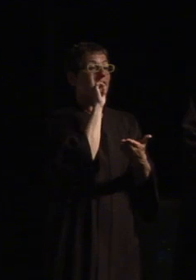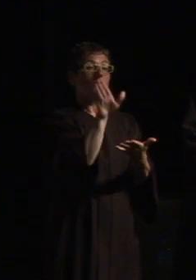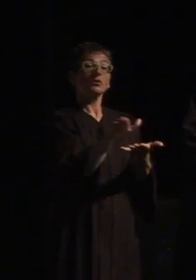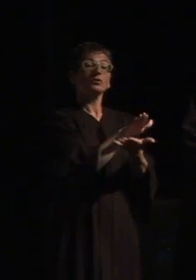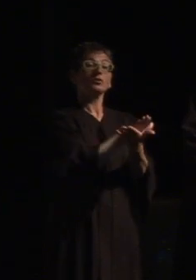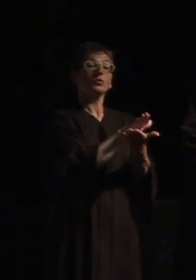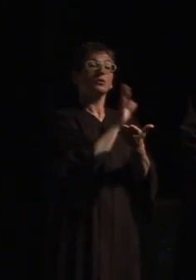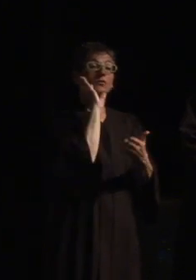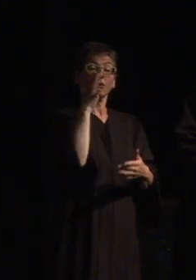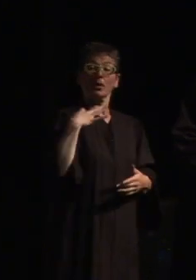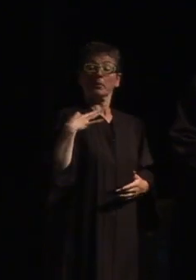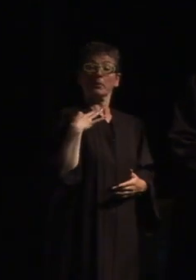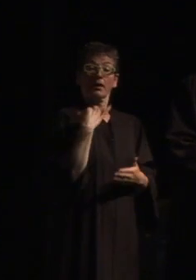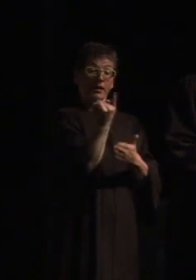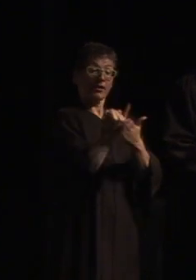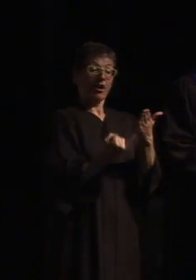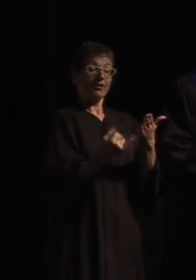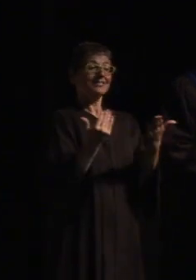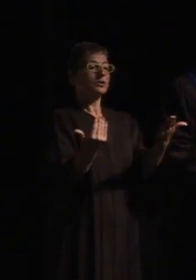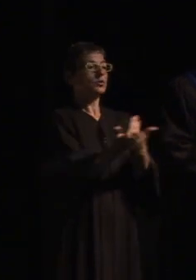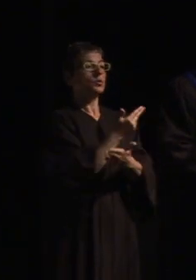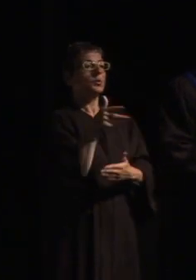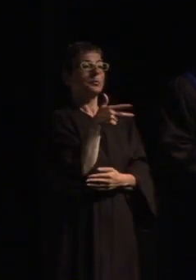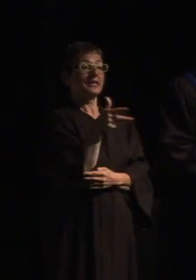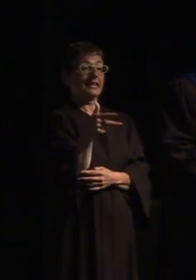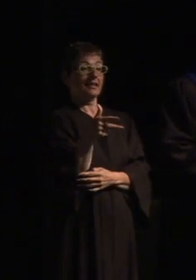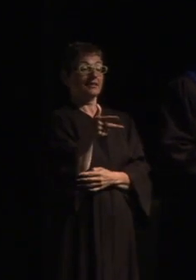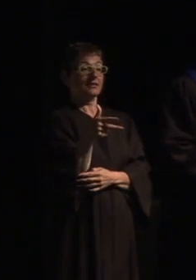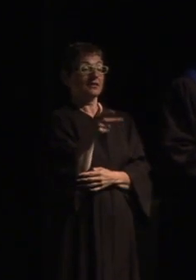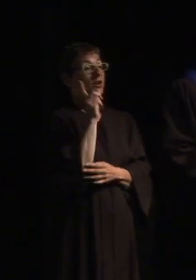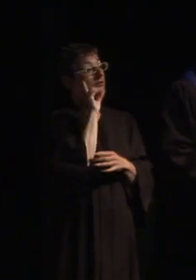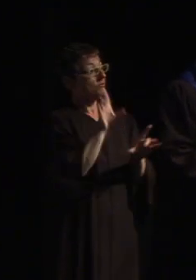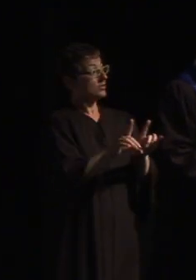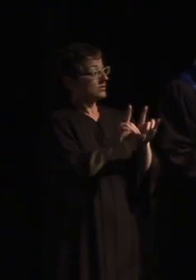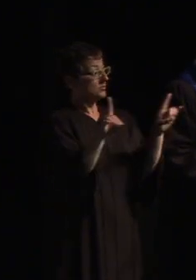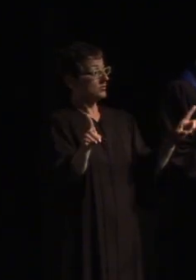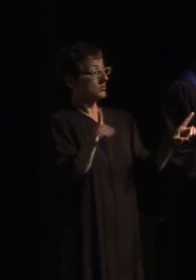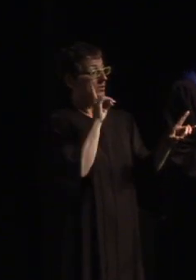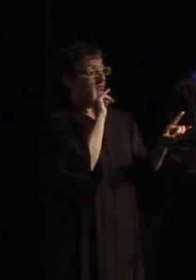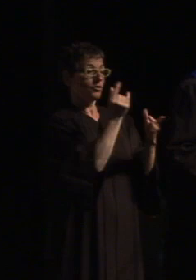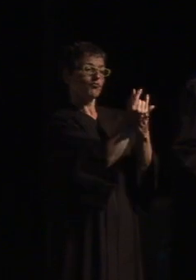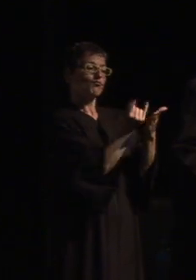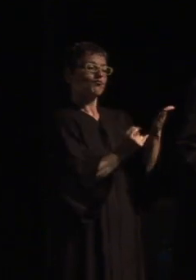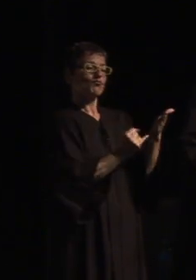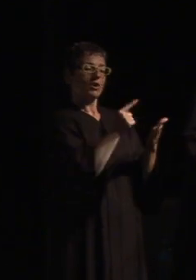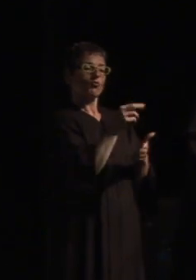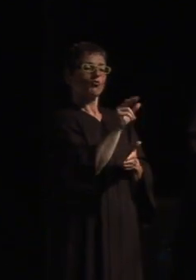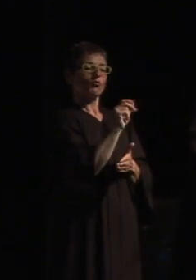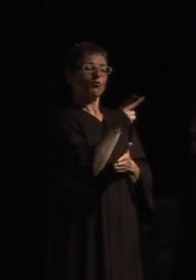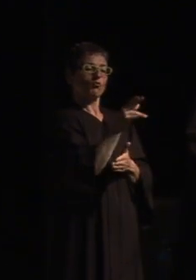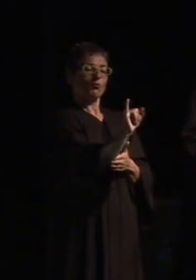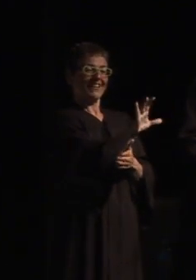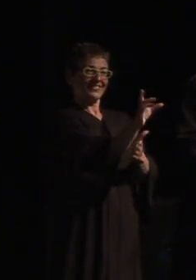School of Applied Arts and New Media for the Diploma in Graphic Design.